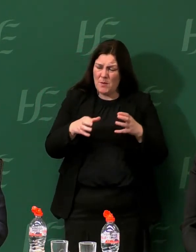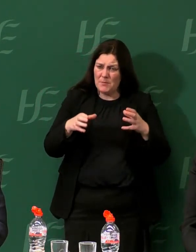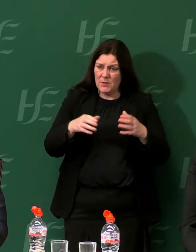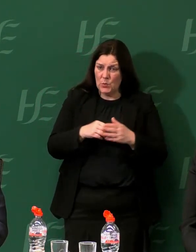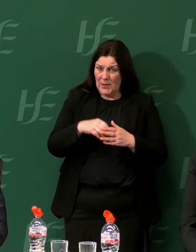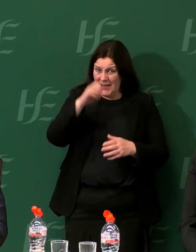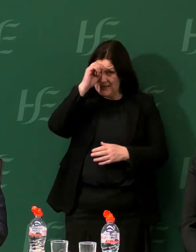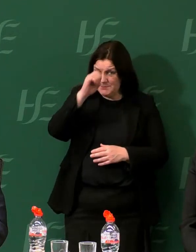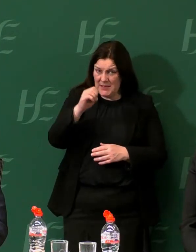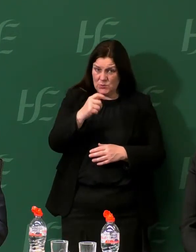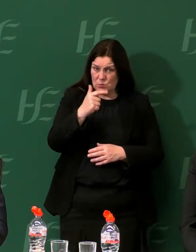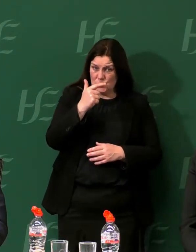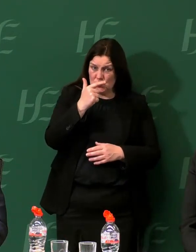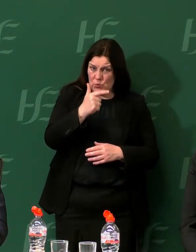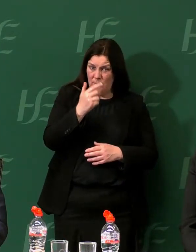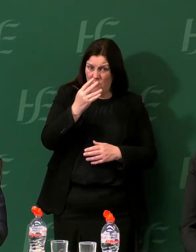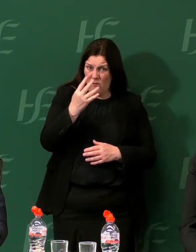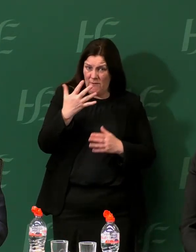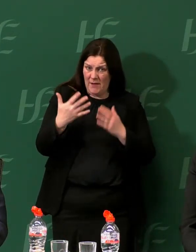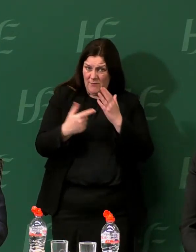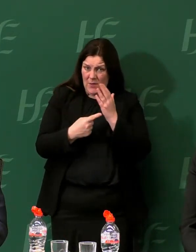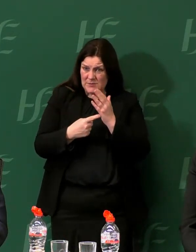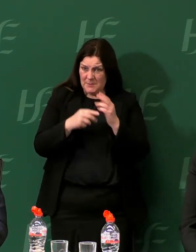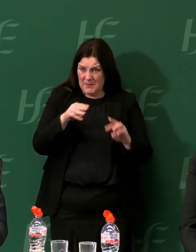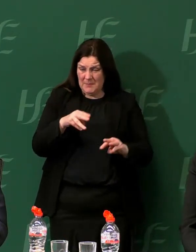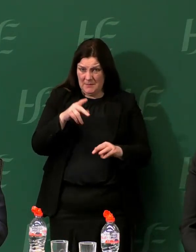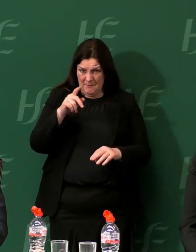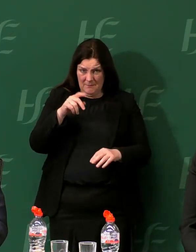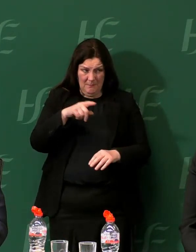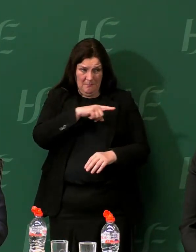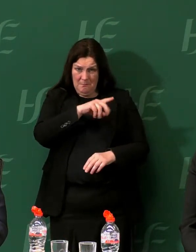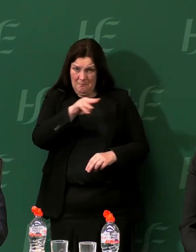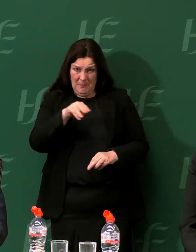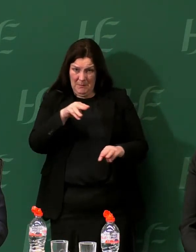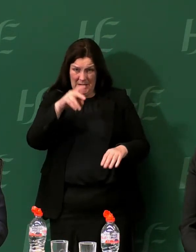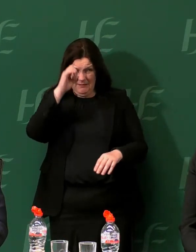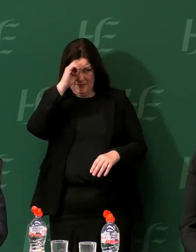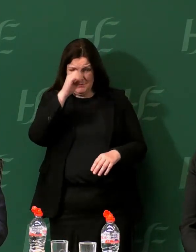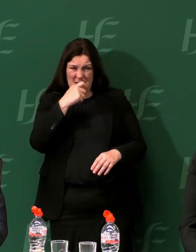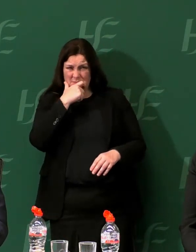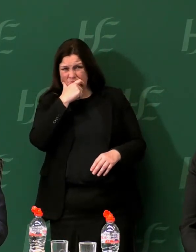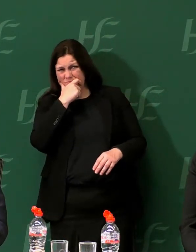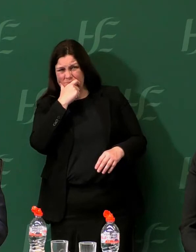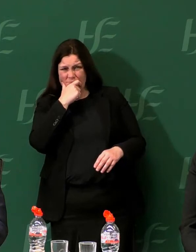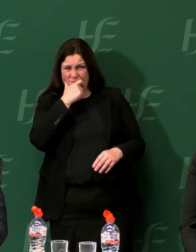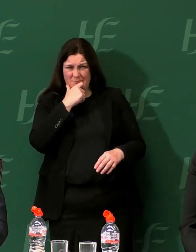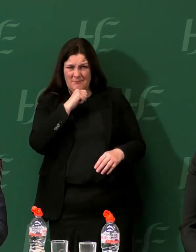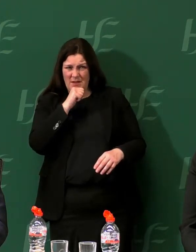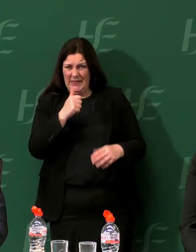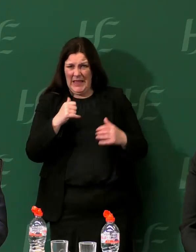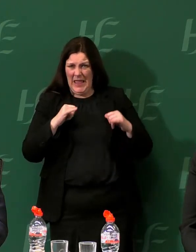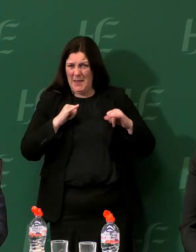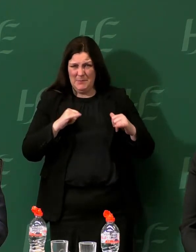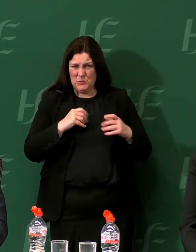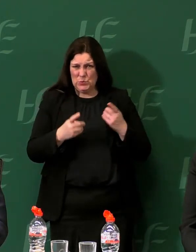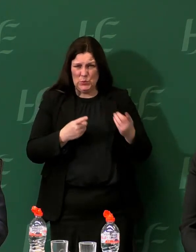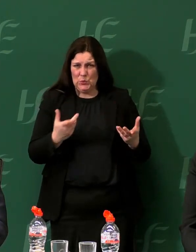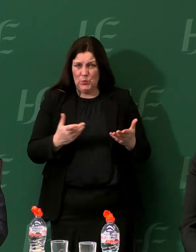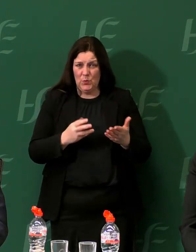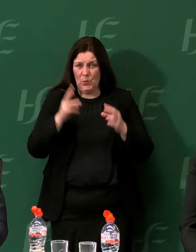the 245,000? Because people are questioning, is the capacity there over the winter period to get to